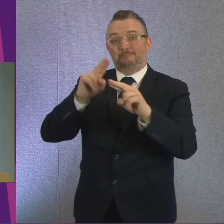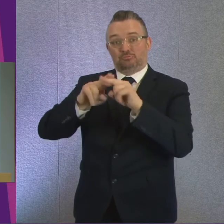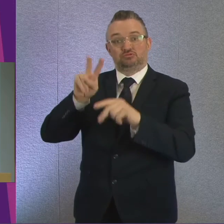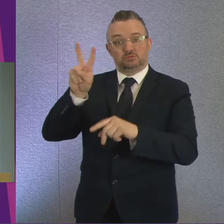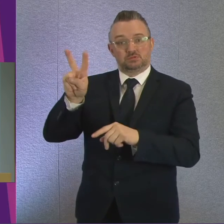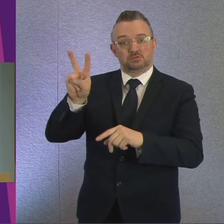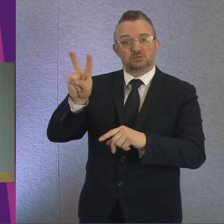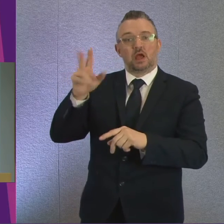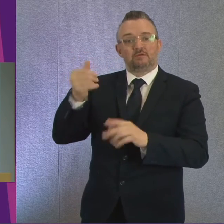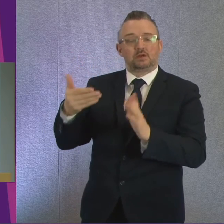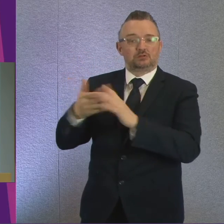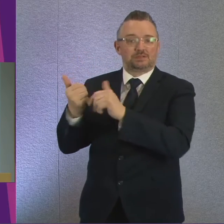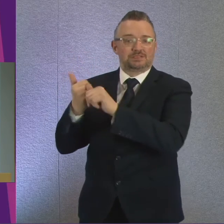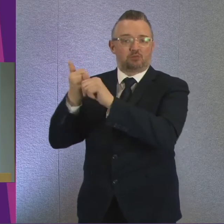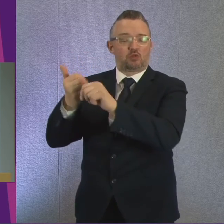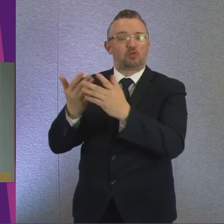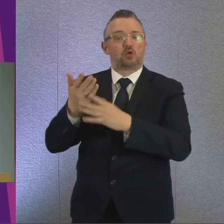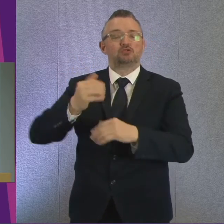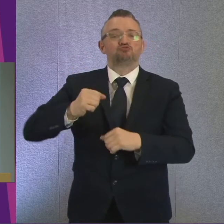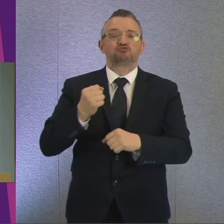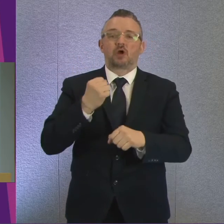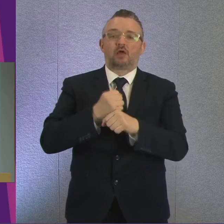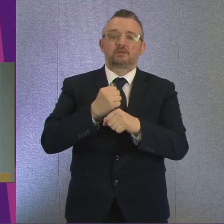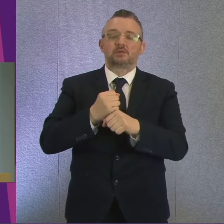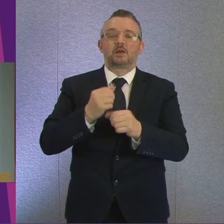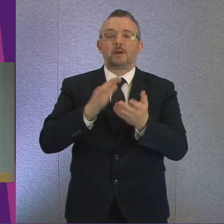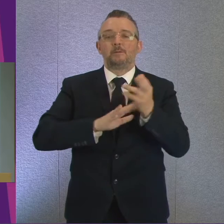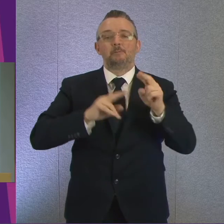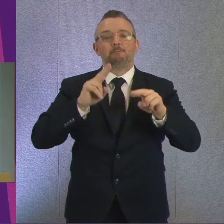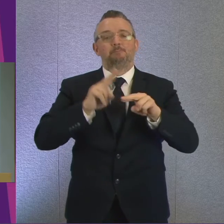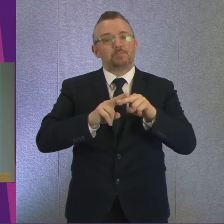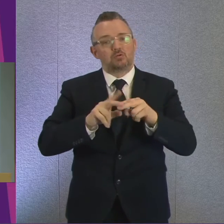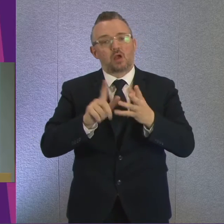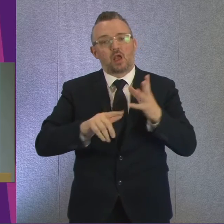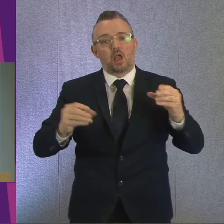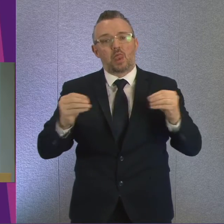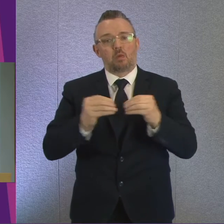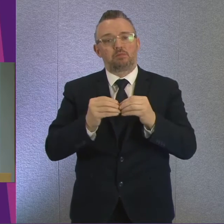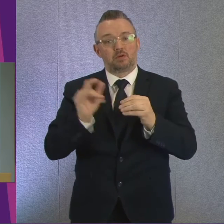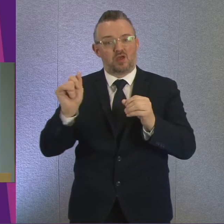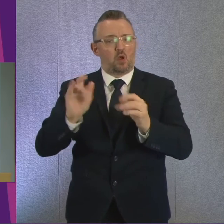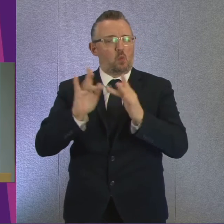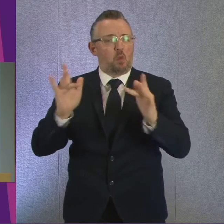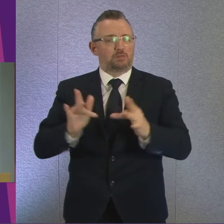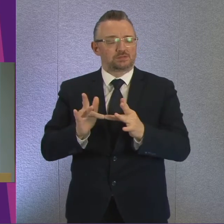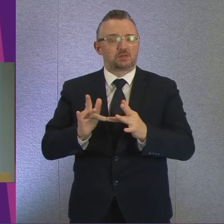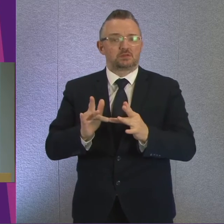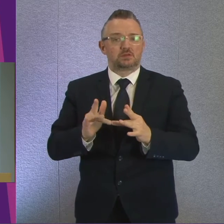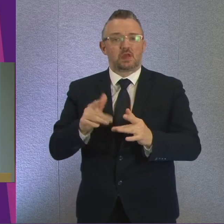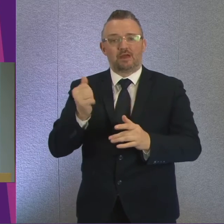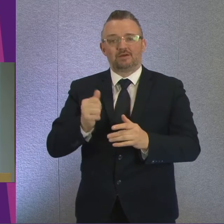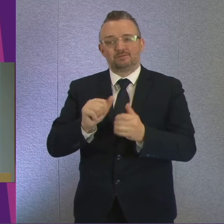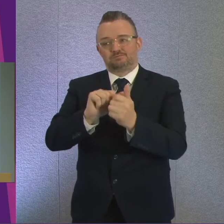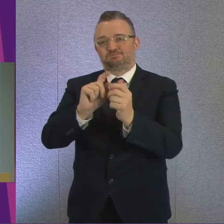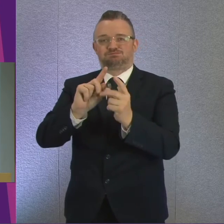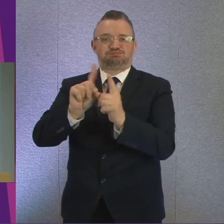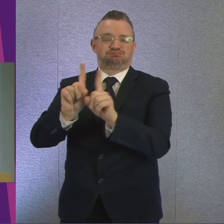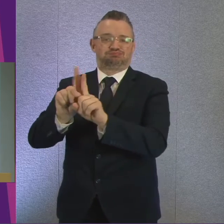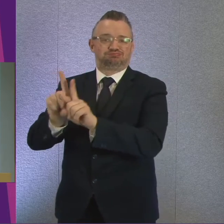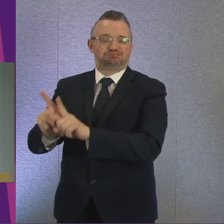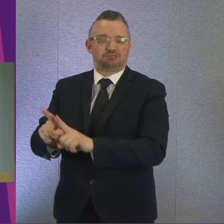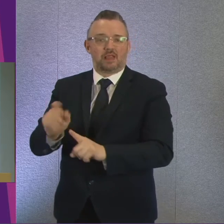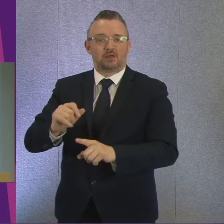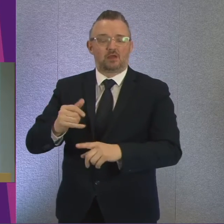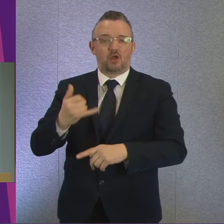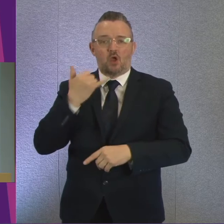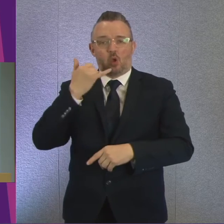support needs through the Scottish Government's Parent Club website and by a whole range of partner organisations, including Call